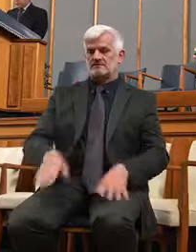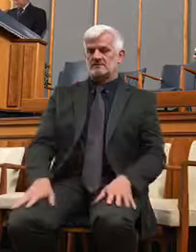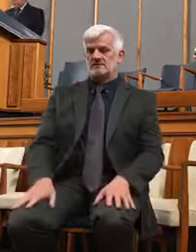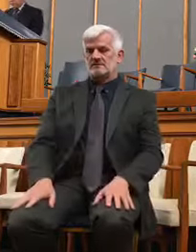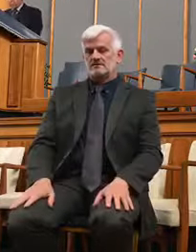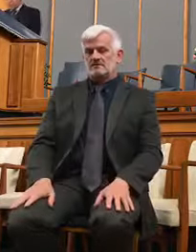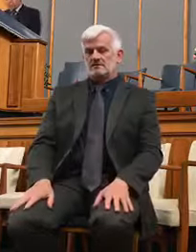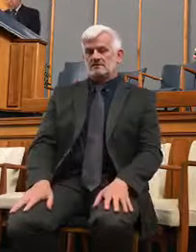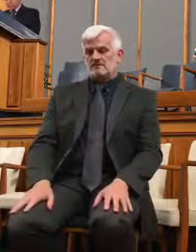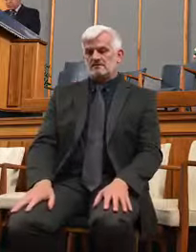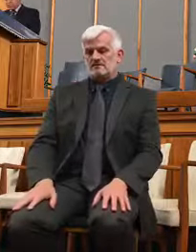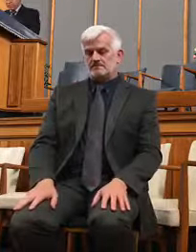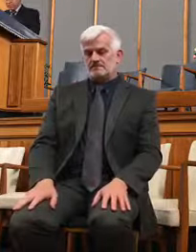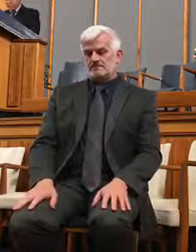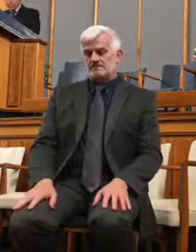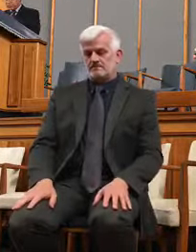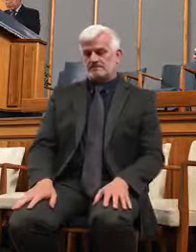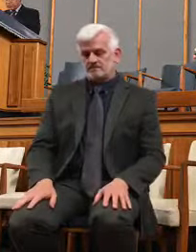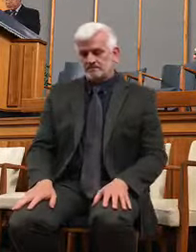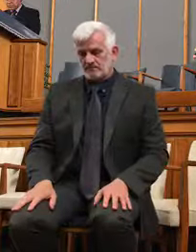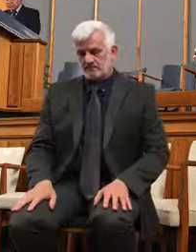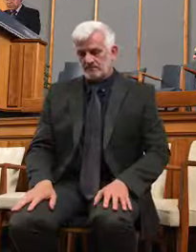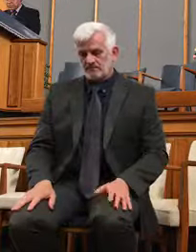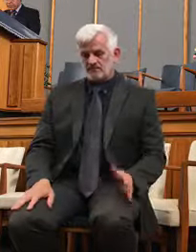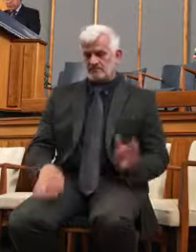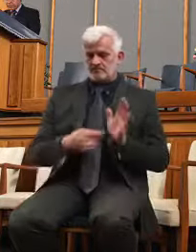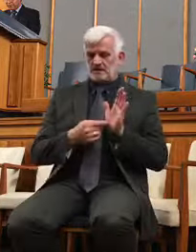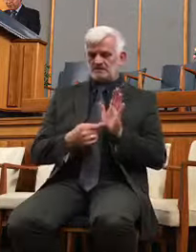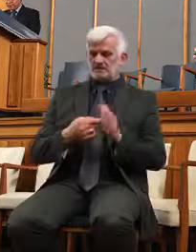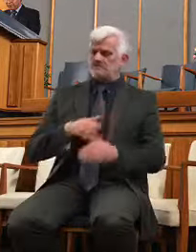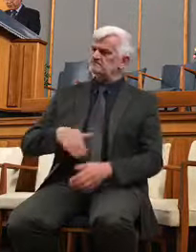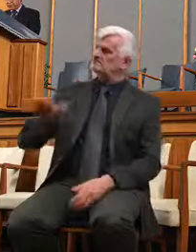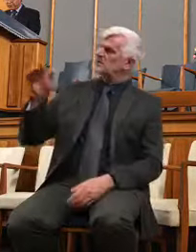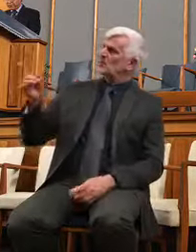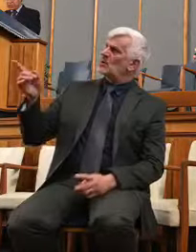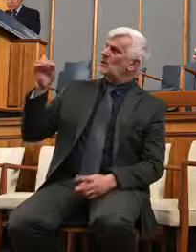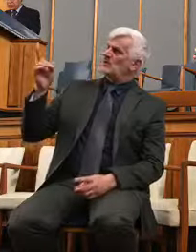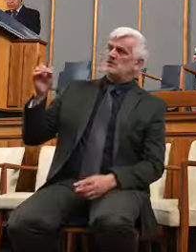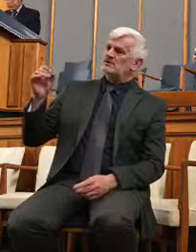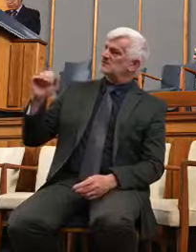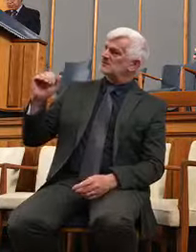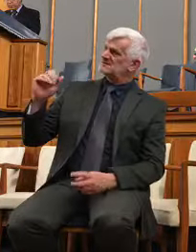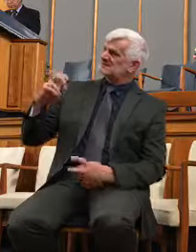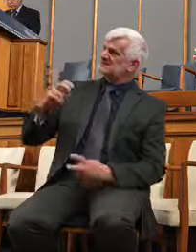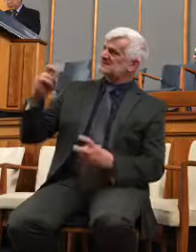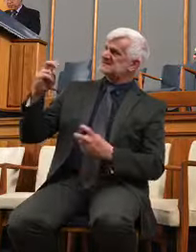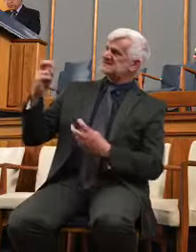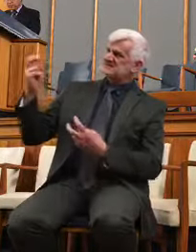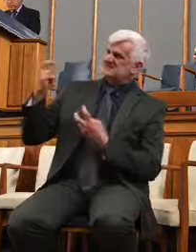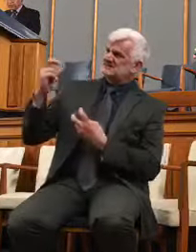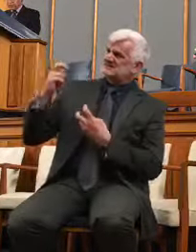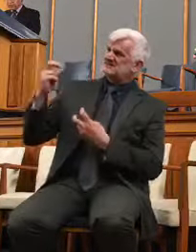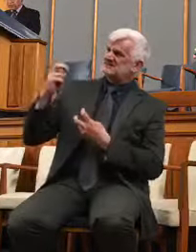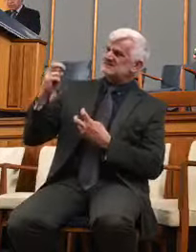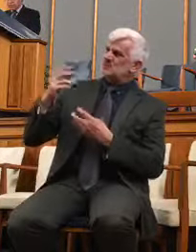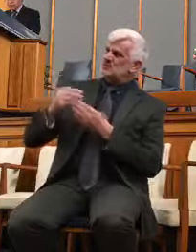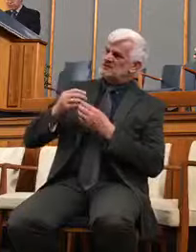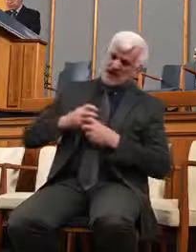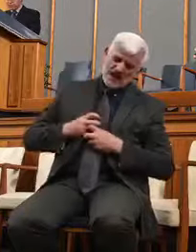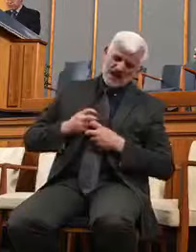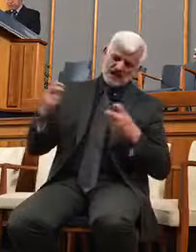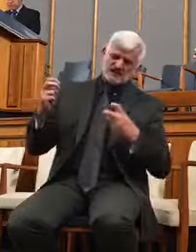O Lord, rebuke me not in thy wrath, neither chasten me in thy own